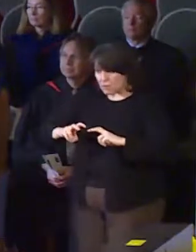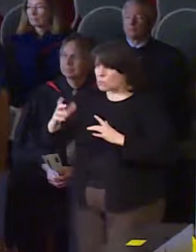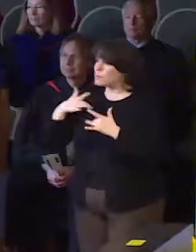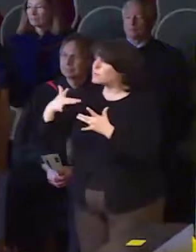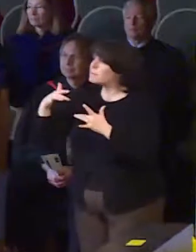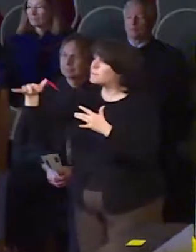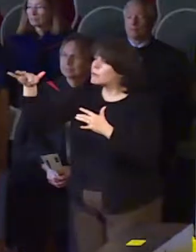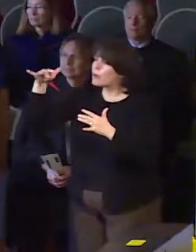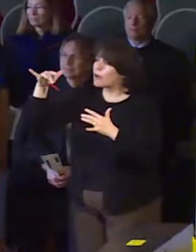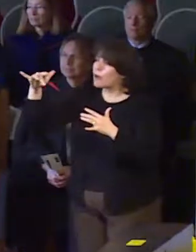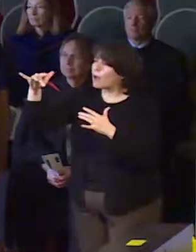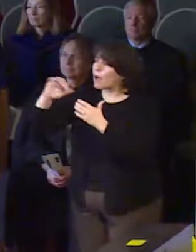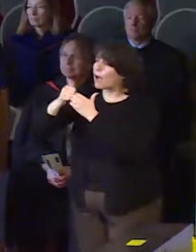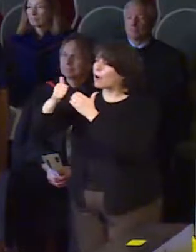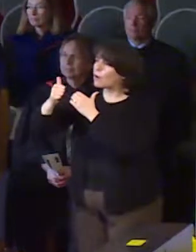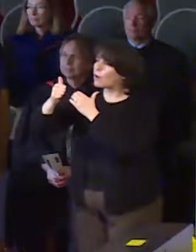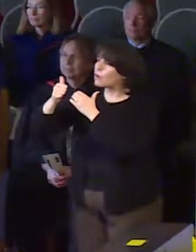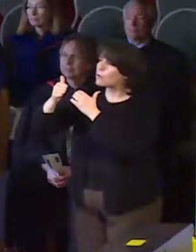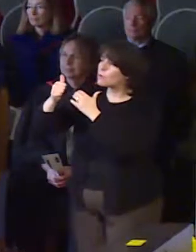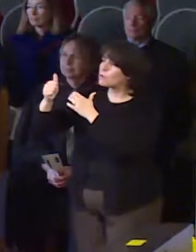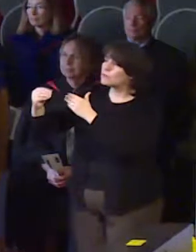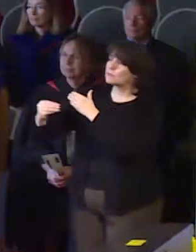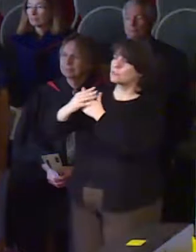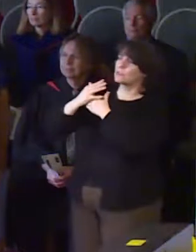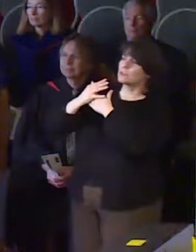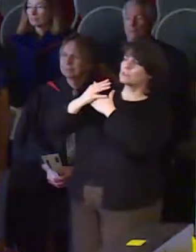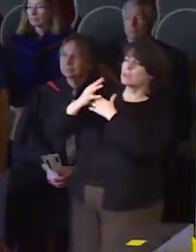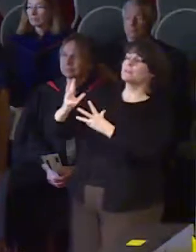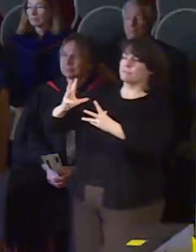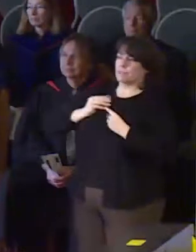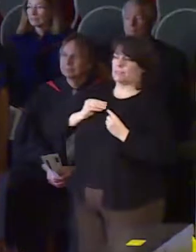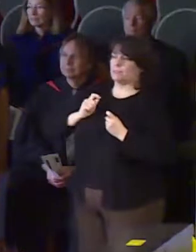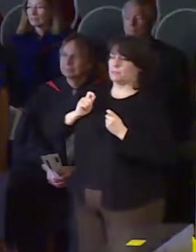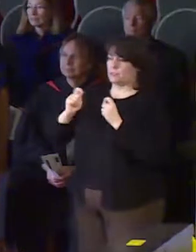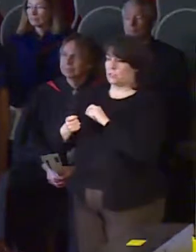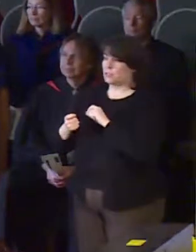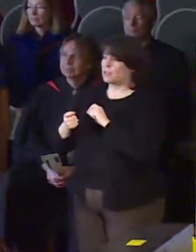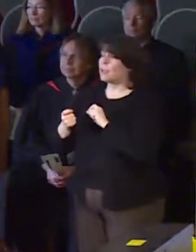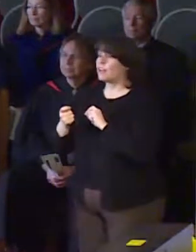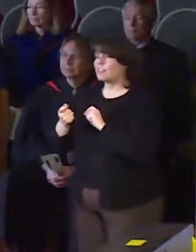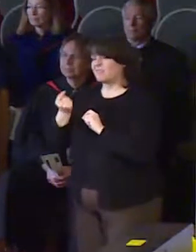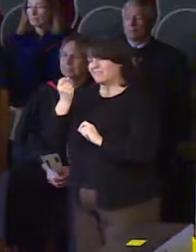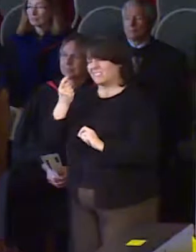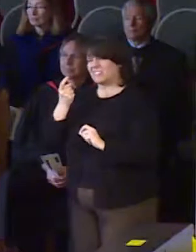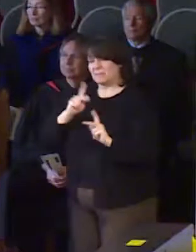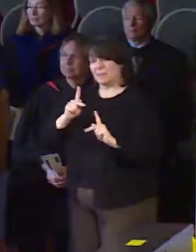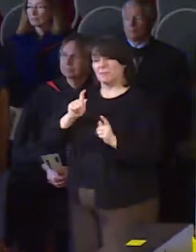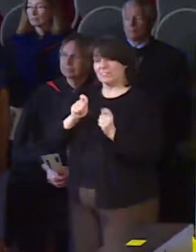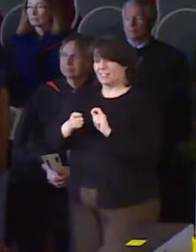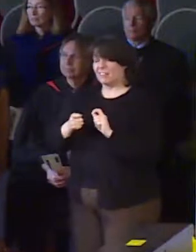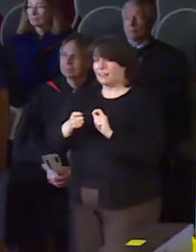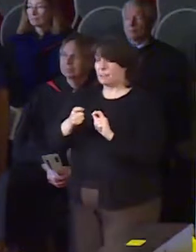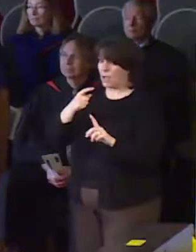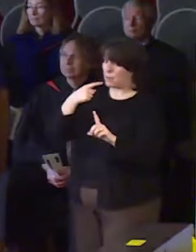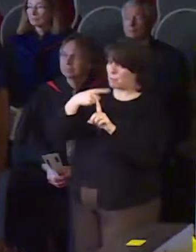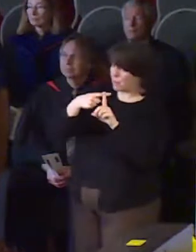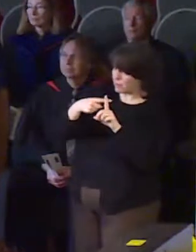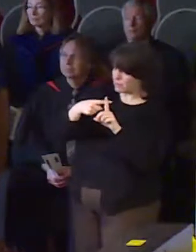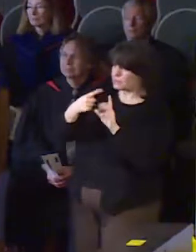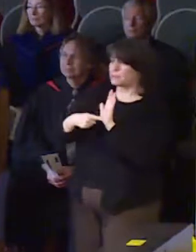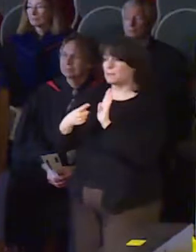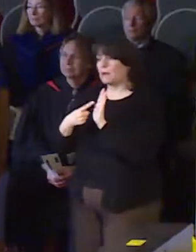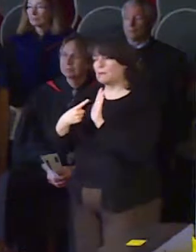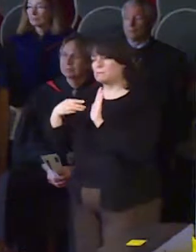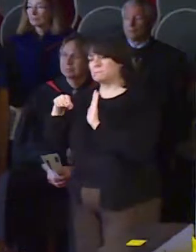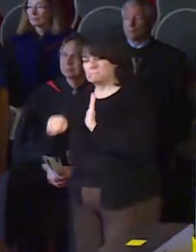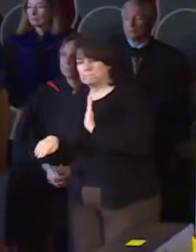on around us. When faced with change, people adapt. Sometimes they adapt in healthy ways, and sometimes they adapt in not so